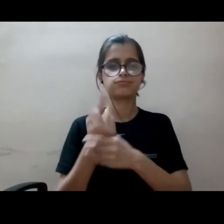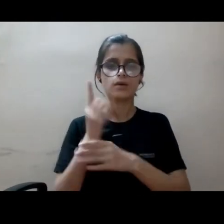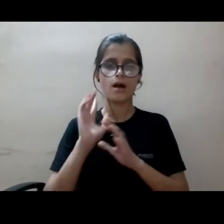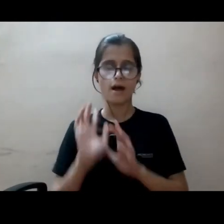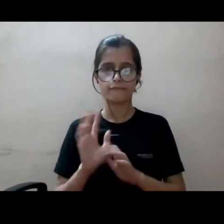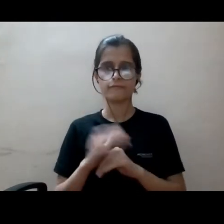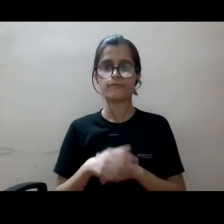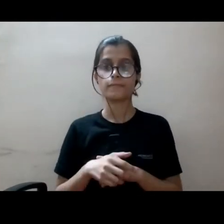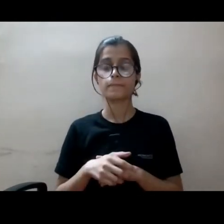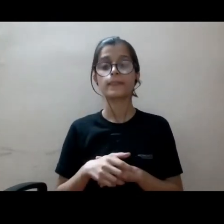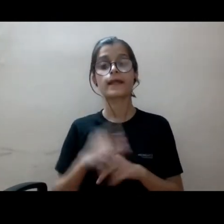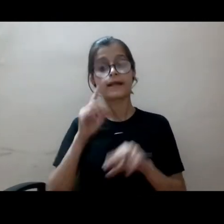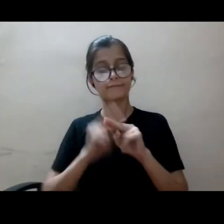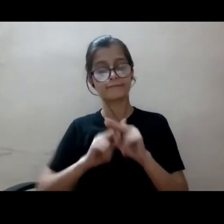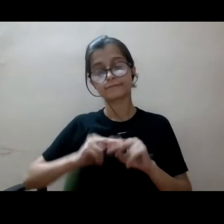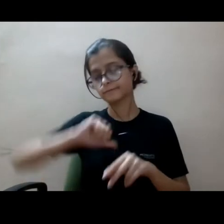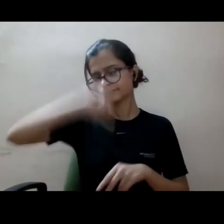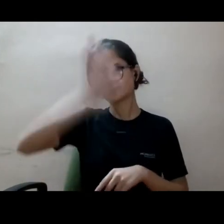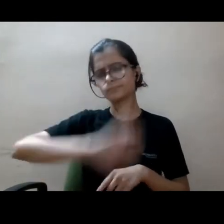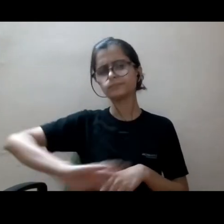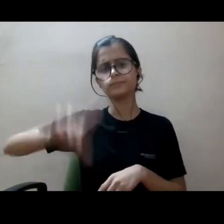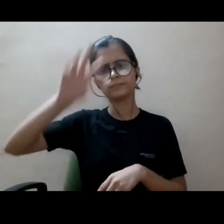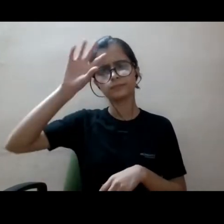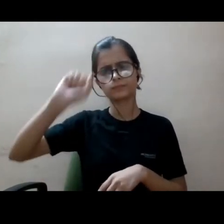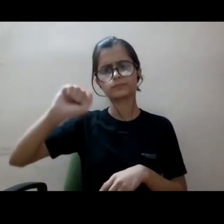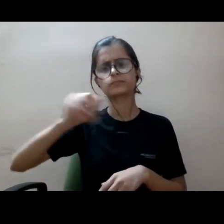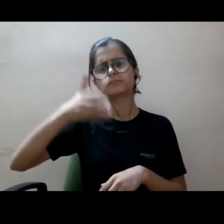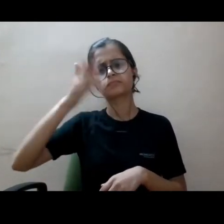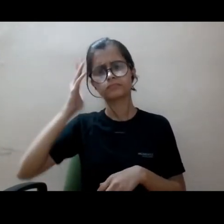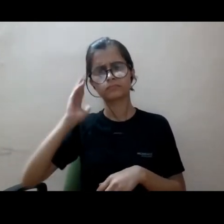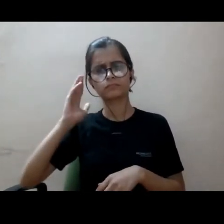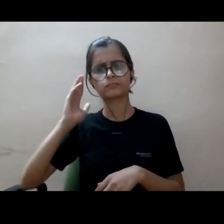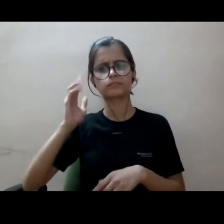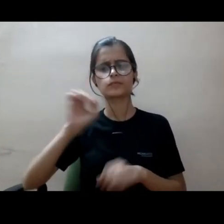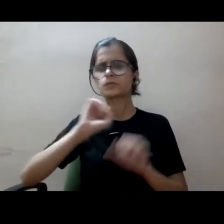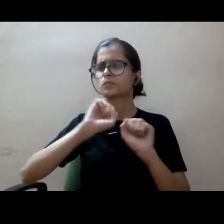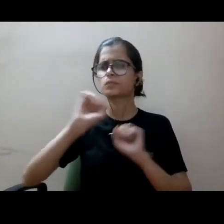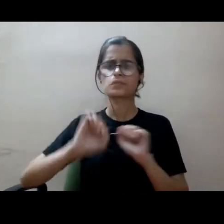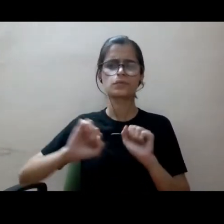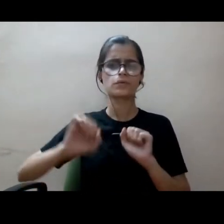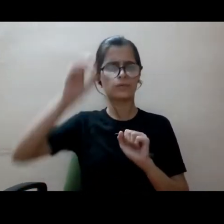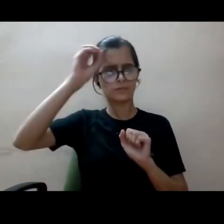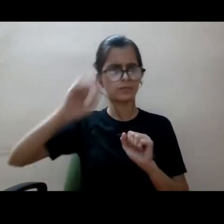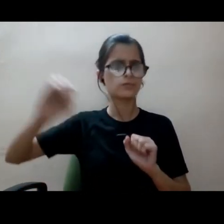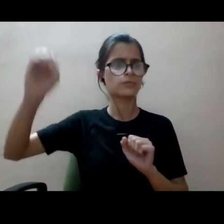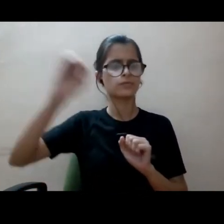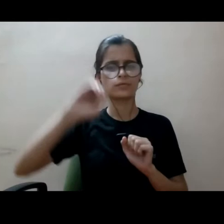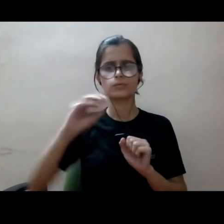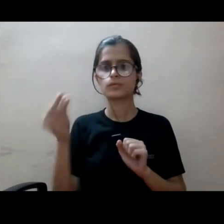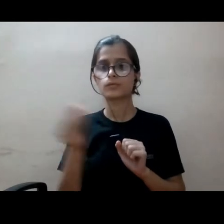Now, I don't know if in India you remember Van Cliburn. He was a classical pianist who, at the height of the Cold